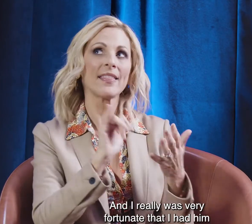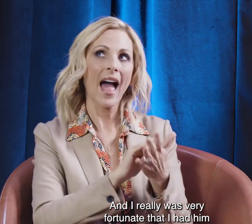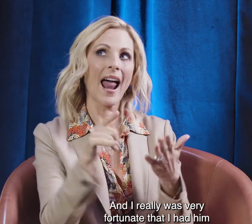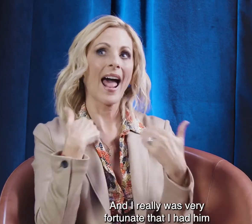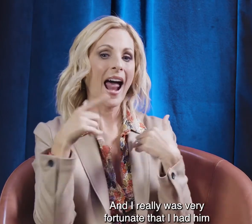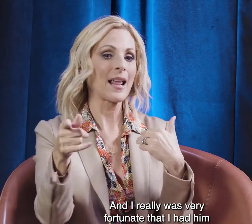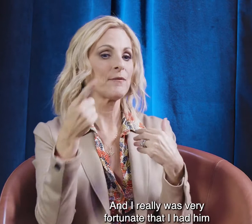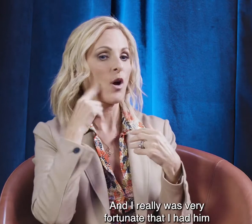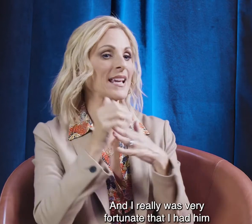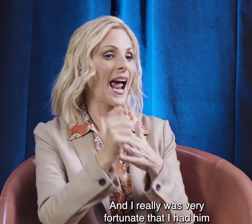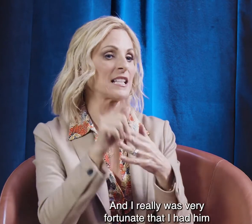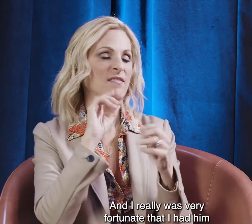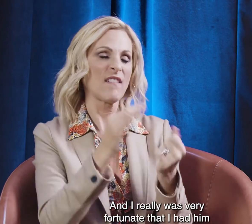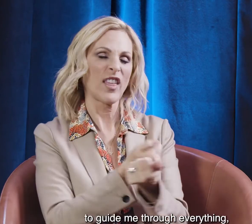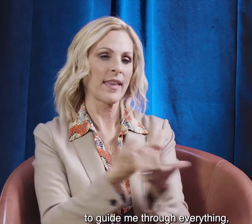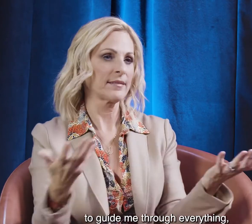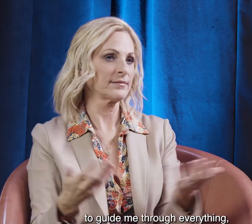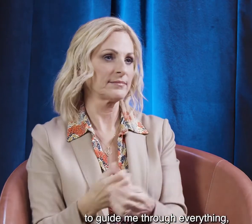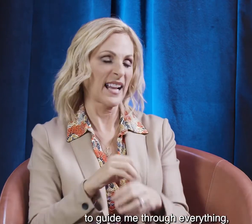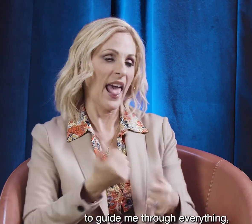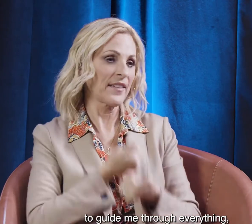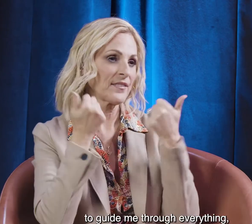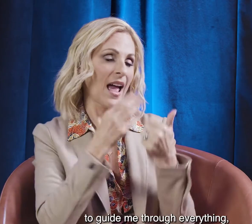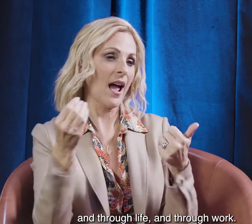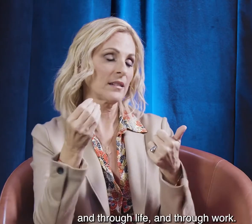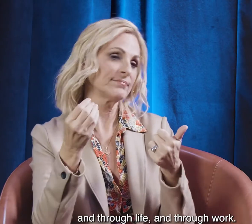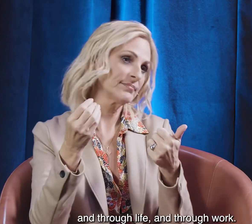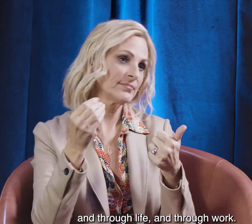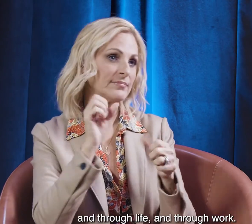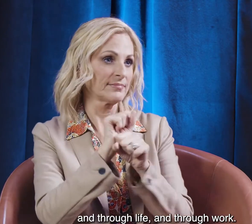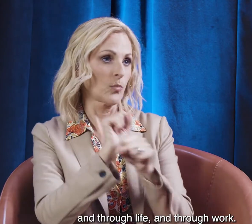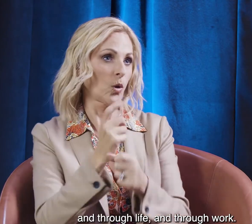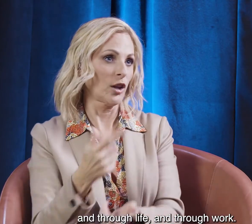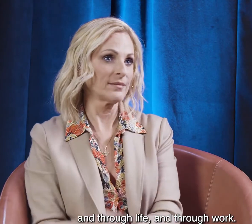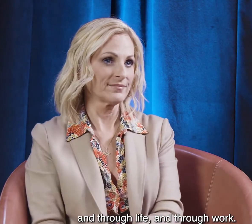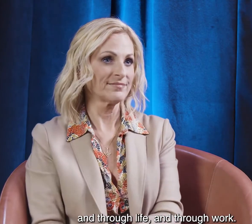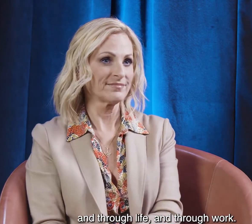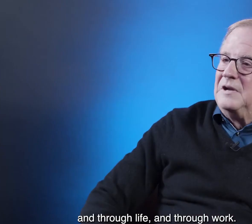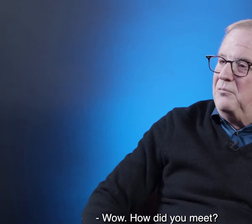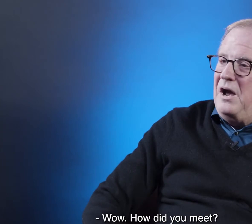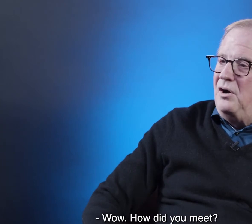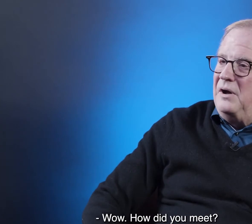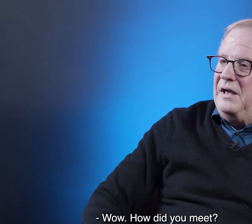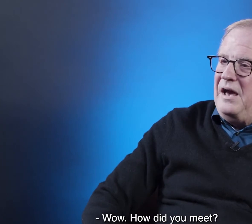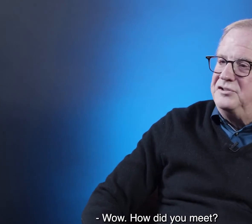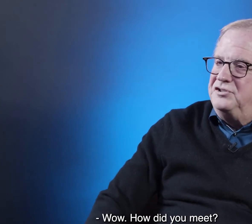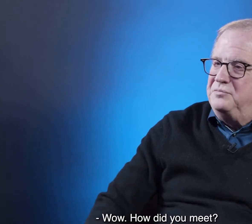very fortunate that I had him to guide me through everything, through life and through work. Wow. How did you meet?